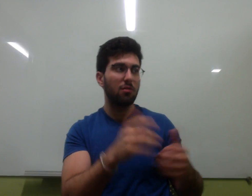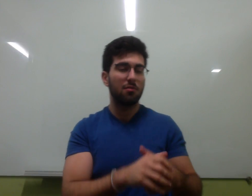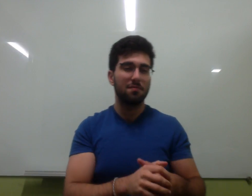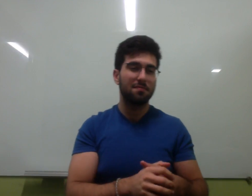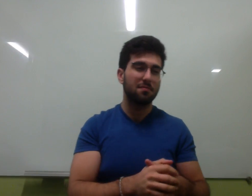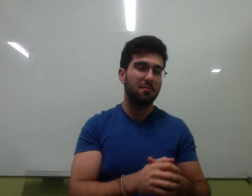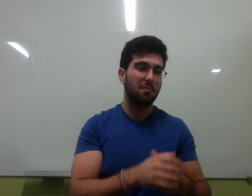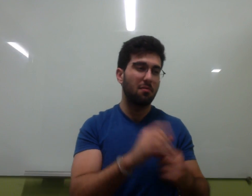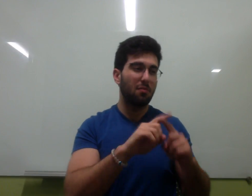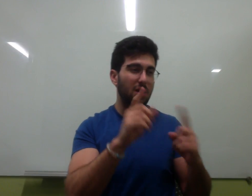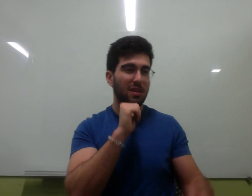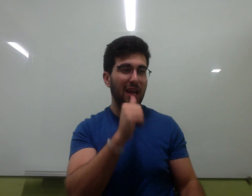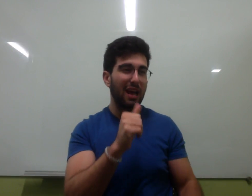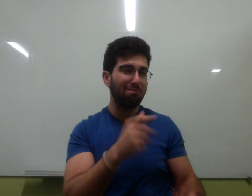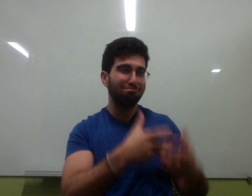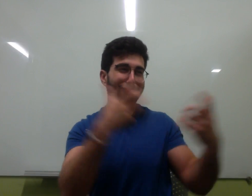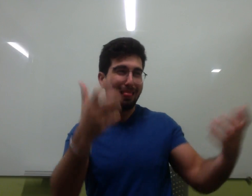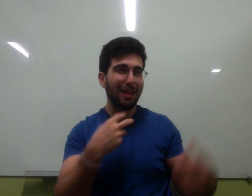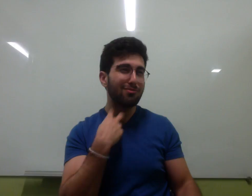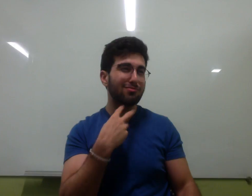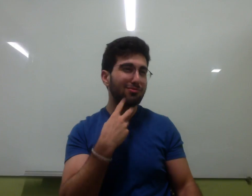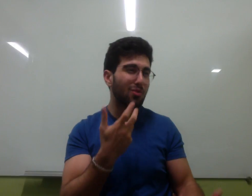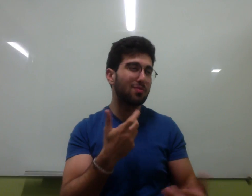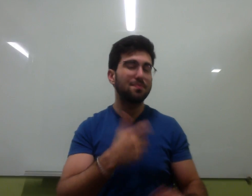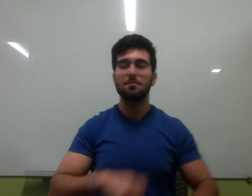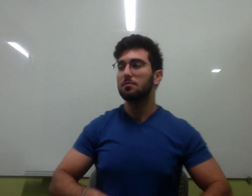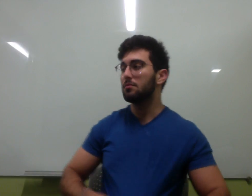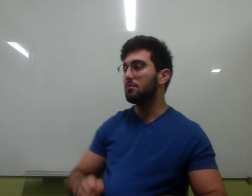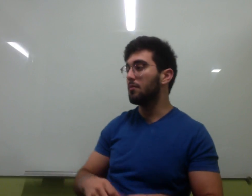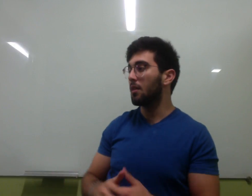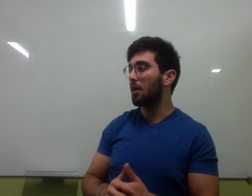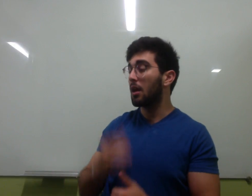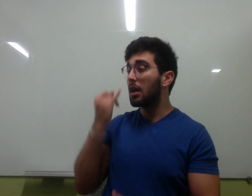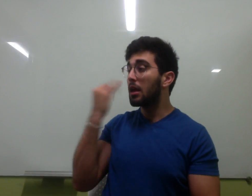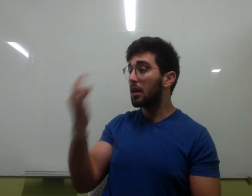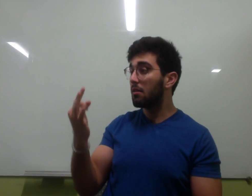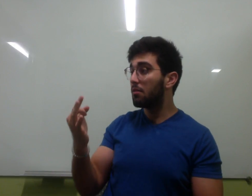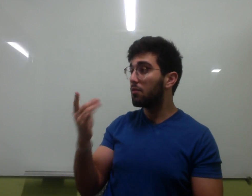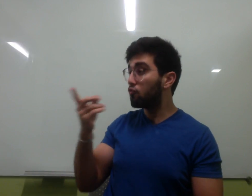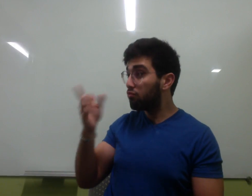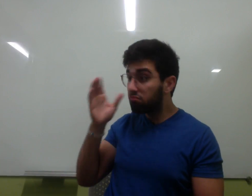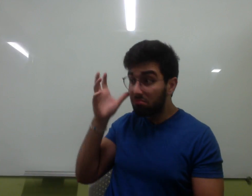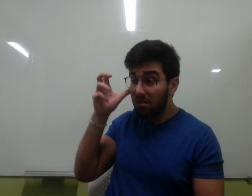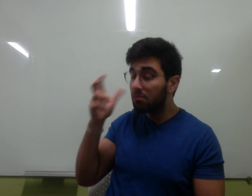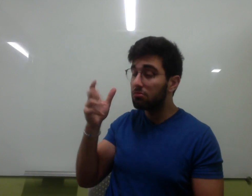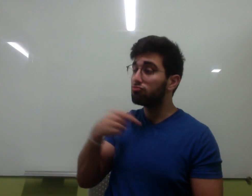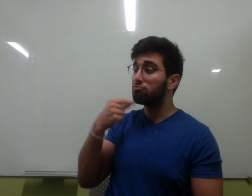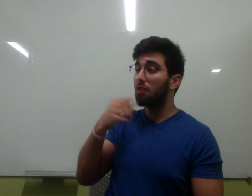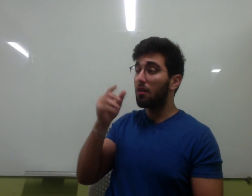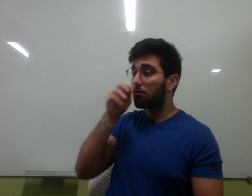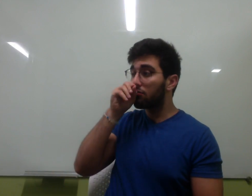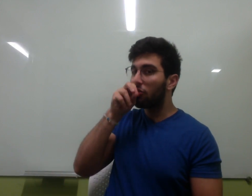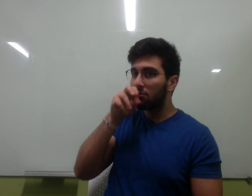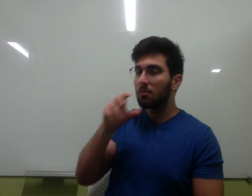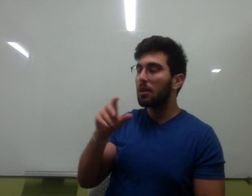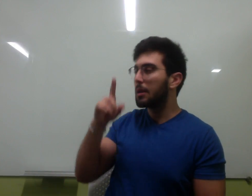gosh," basically, as it's running away. But it's also alerting its fellow giraffes as well. And apparently giraffes